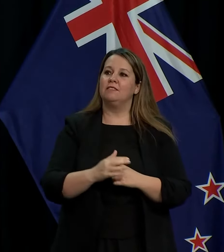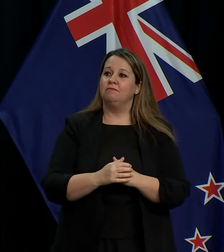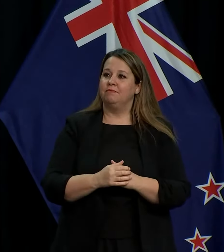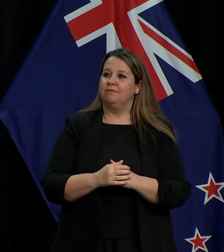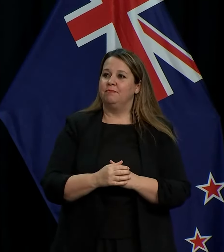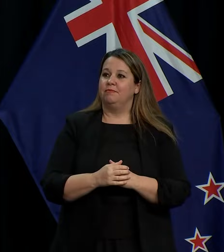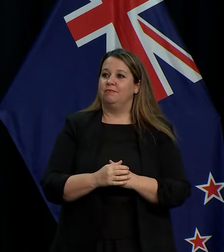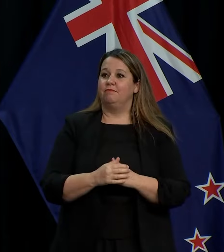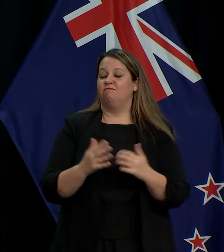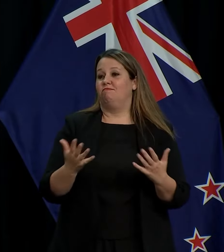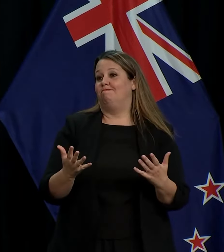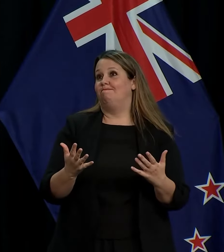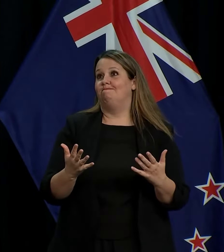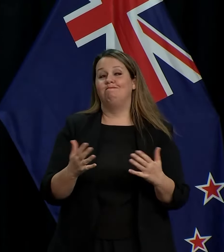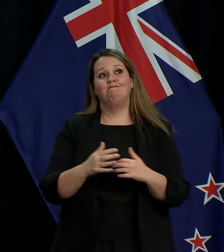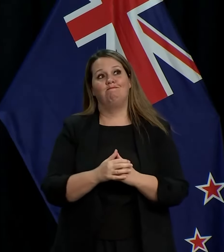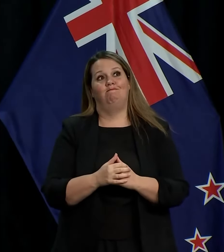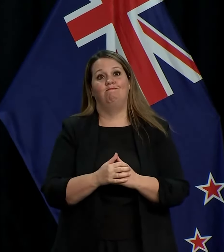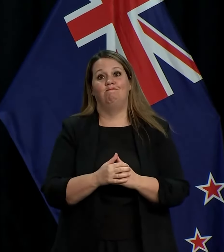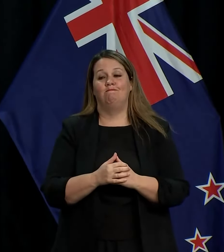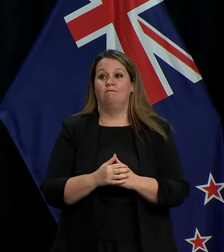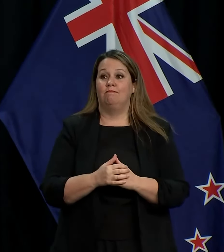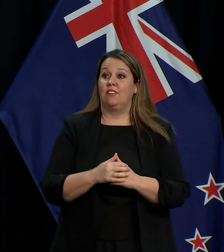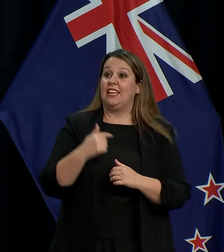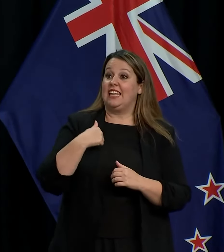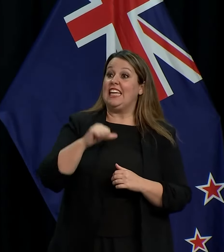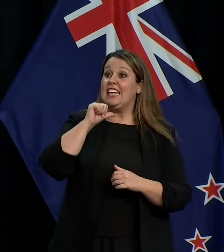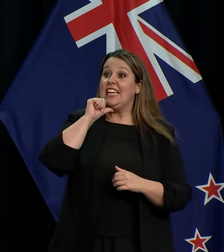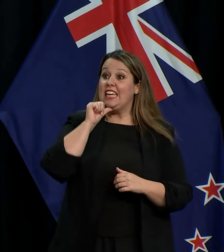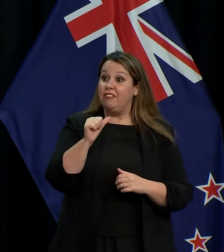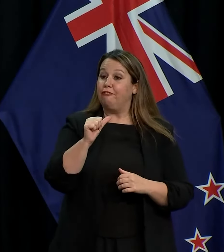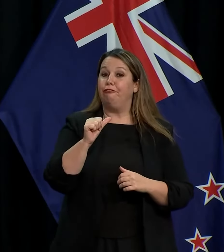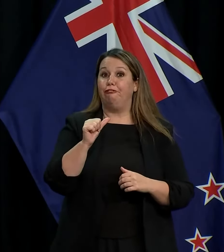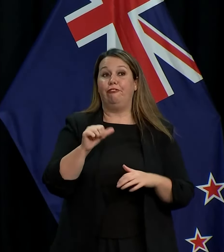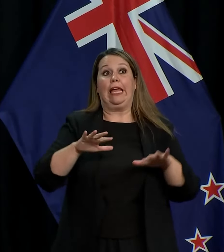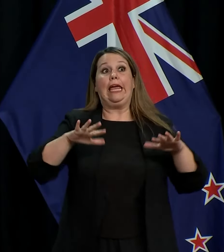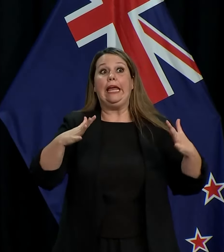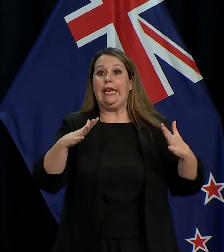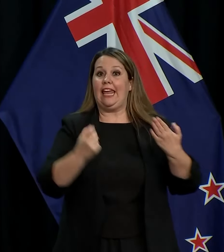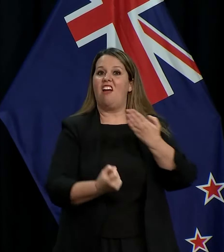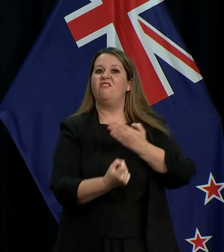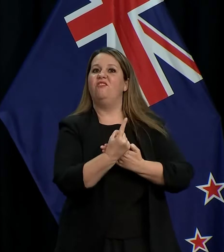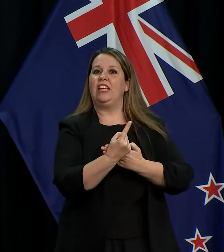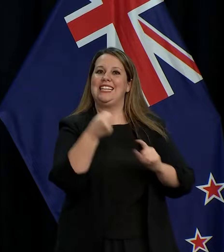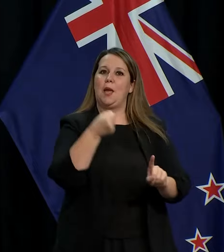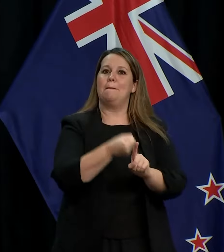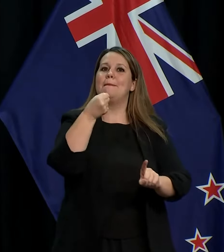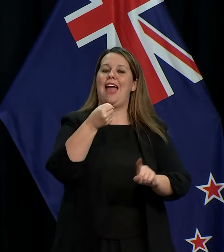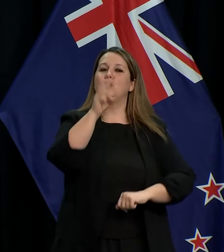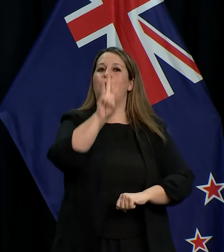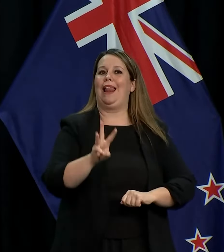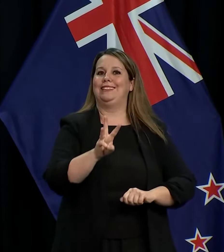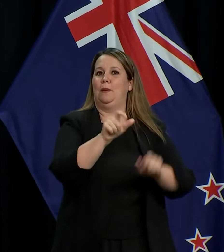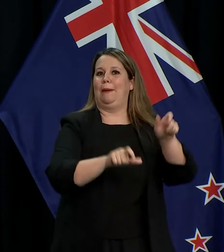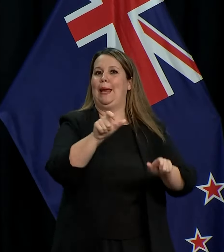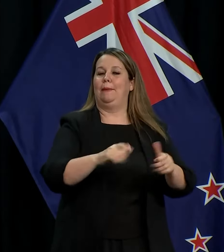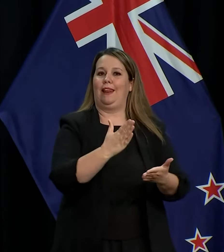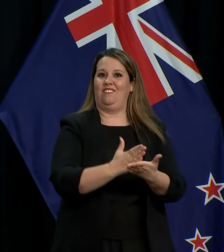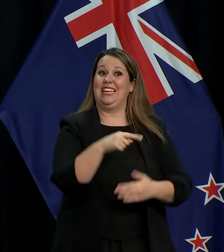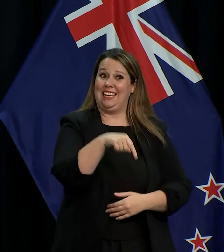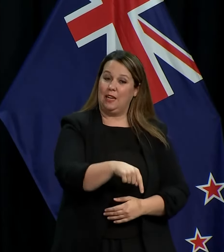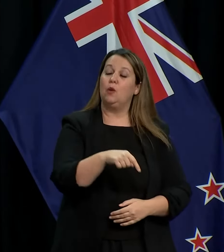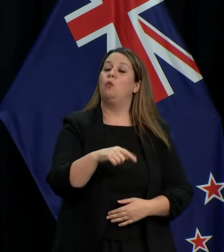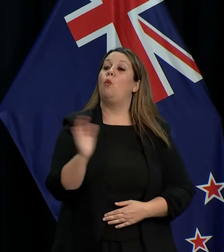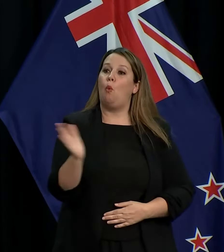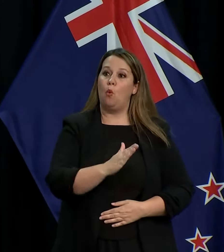Look, I mean, anything that potentially impacts on Wellingtonians, of course, we should all be concerned